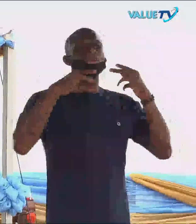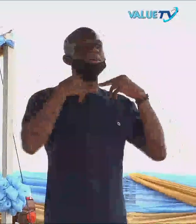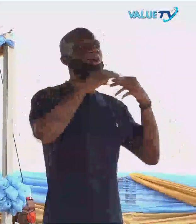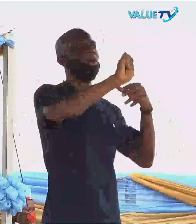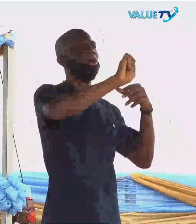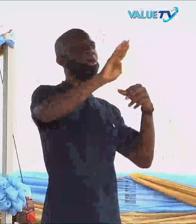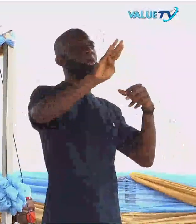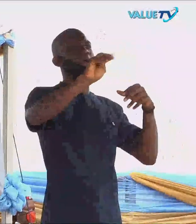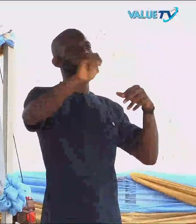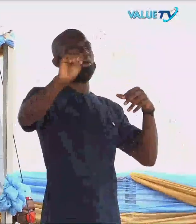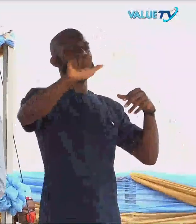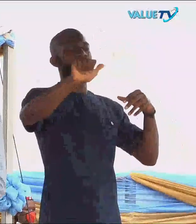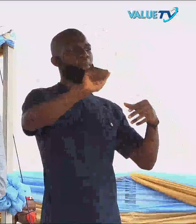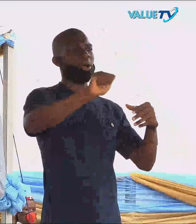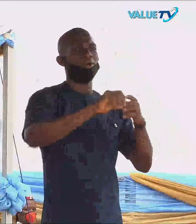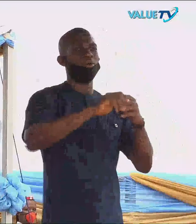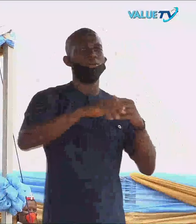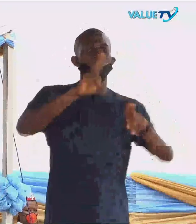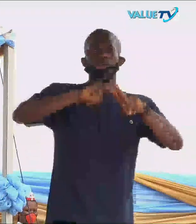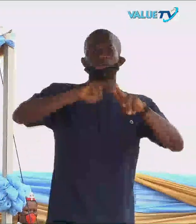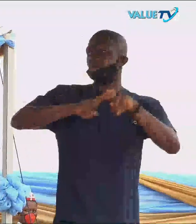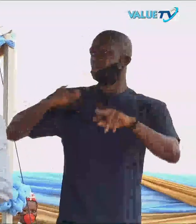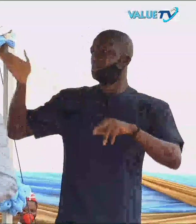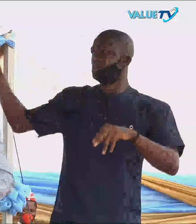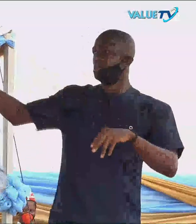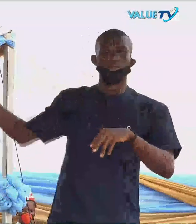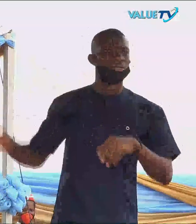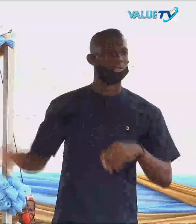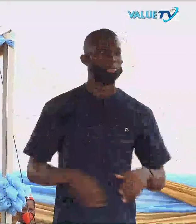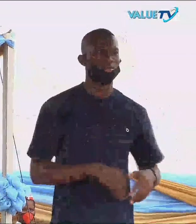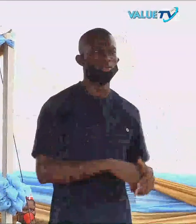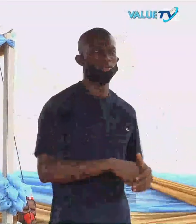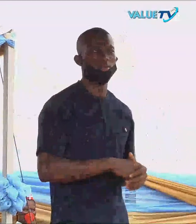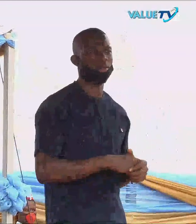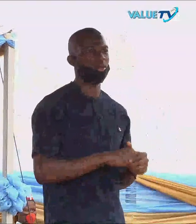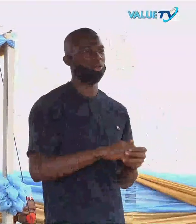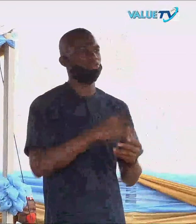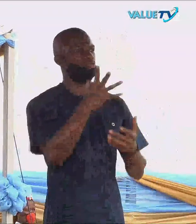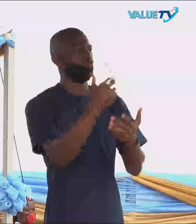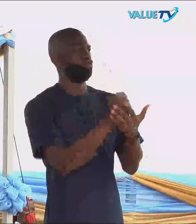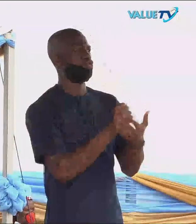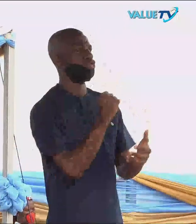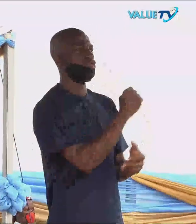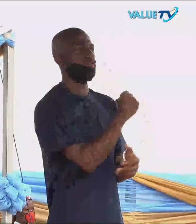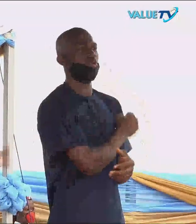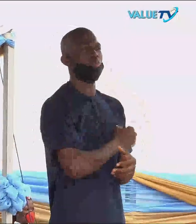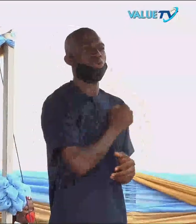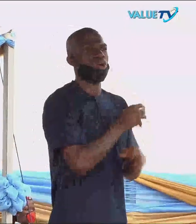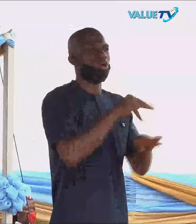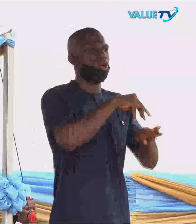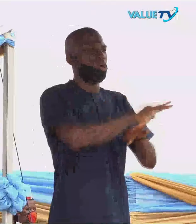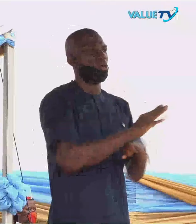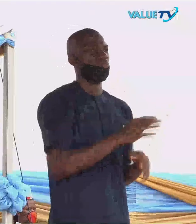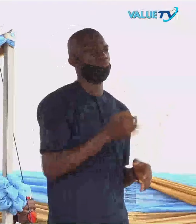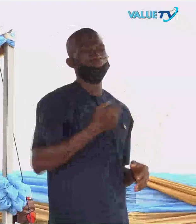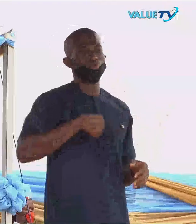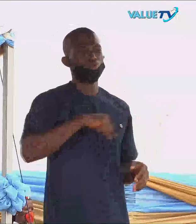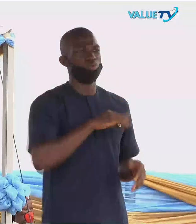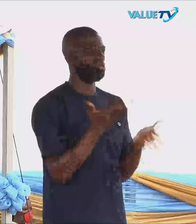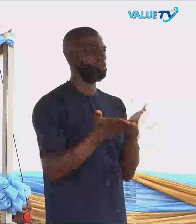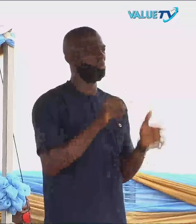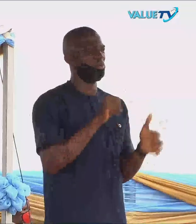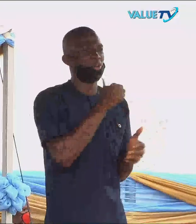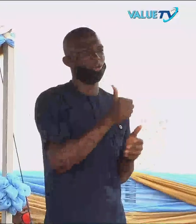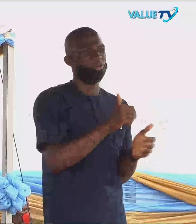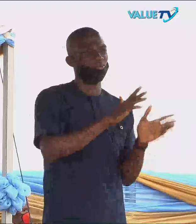He's seated up here. Maybe he'll go down a little bit to get your condolence messages. We may not read any condolence